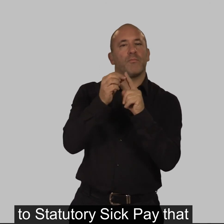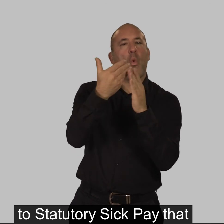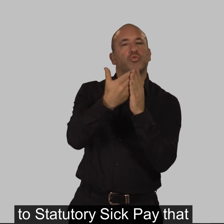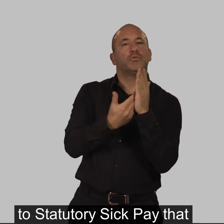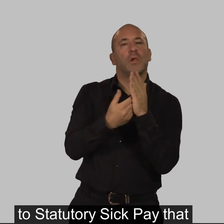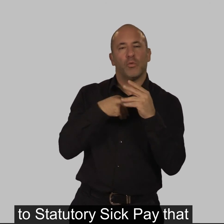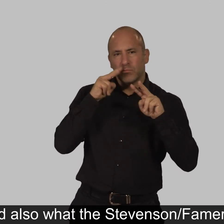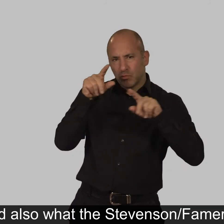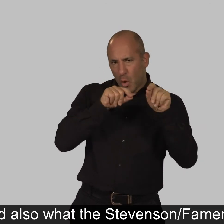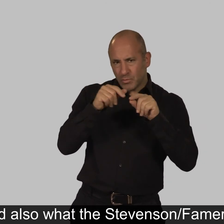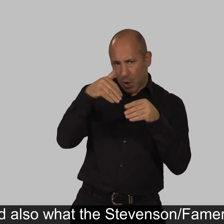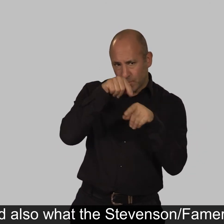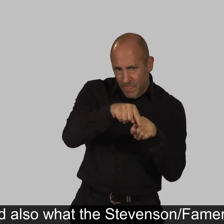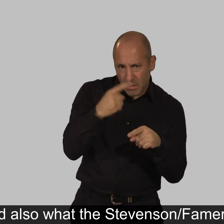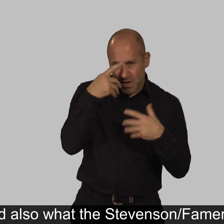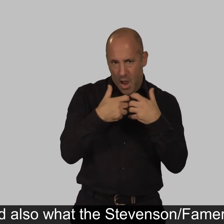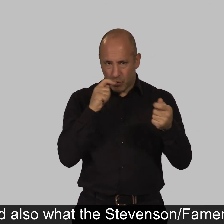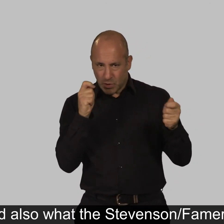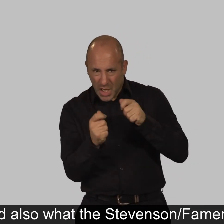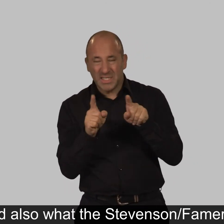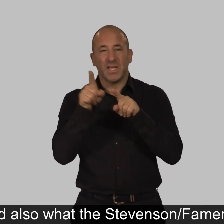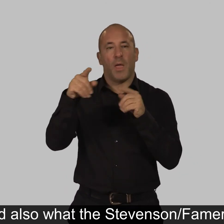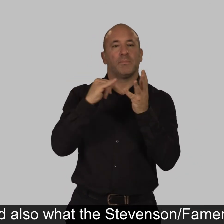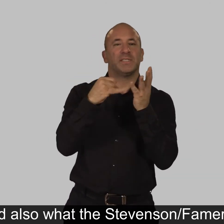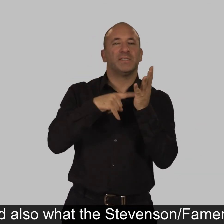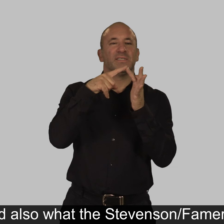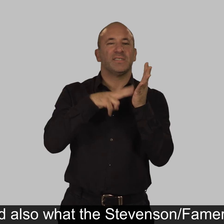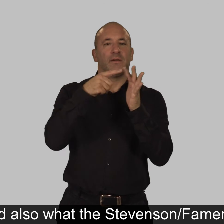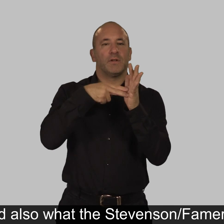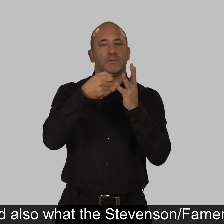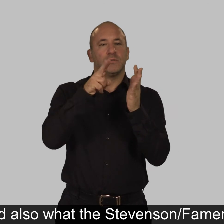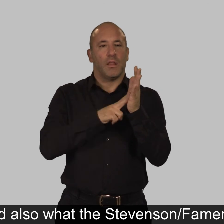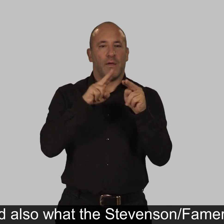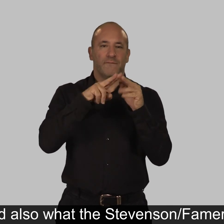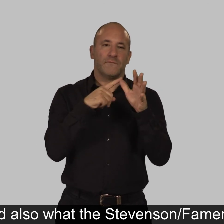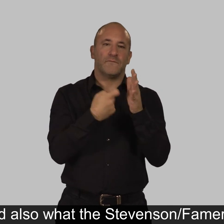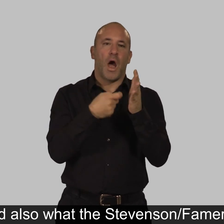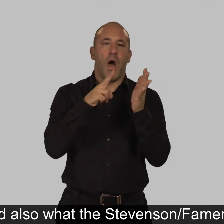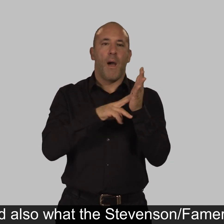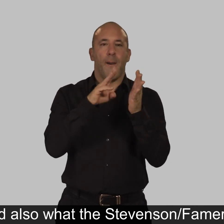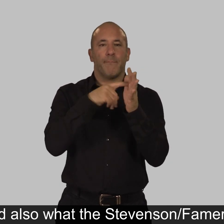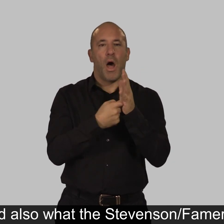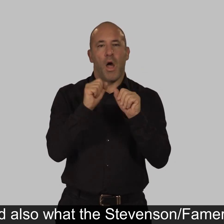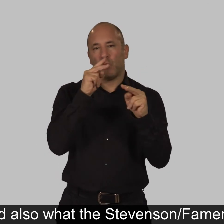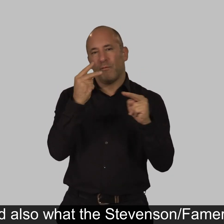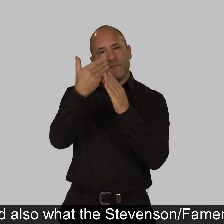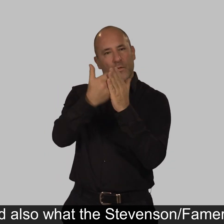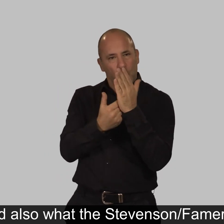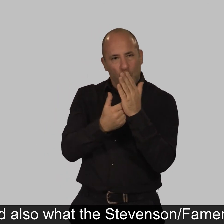review, and also what the Stevenson-Farmer review said about financial